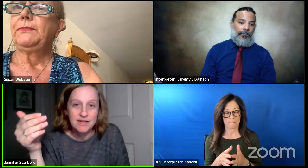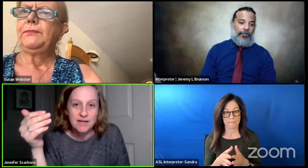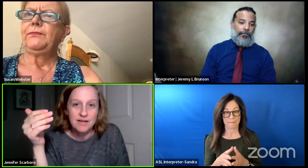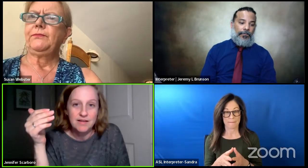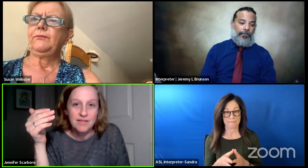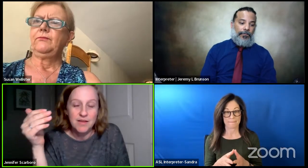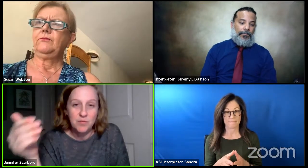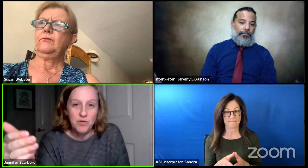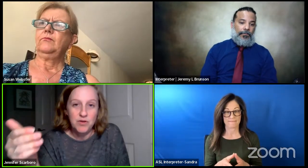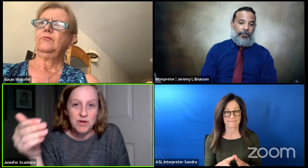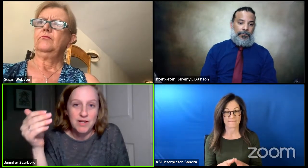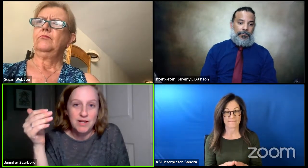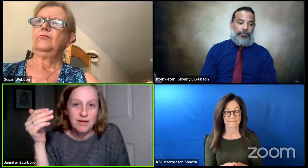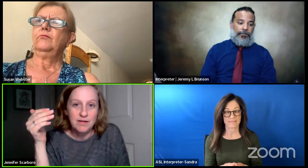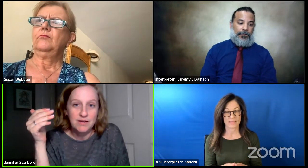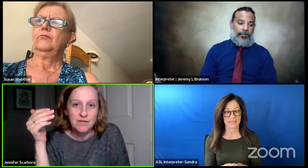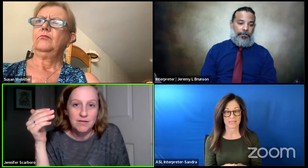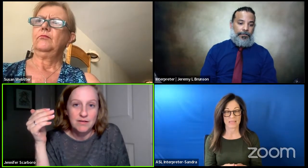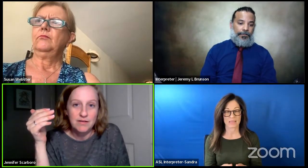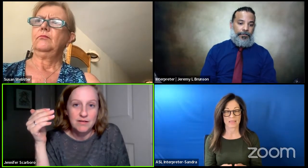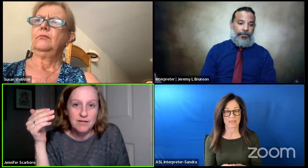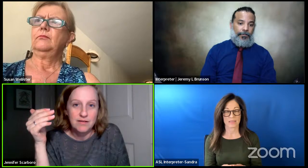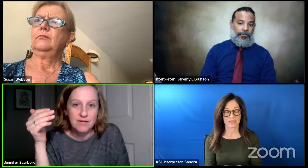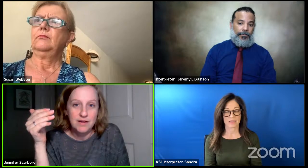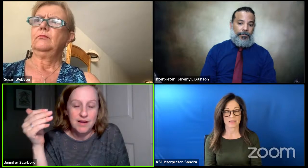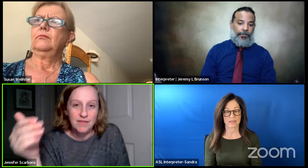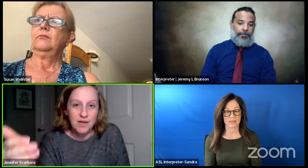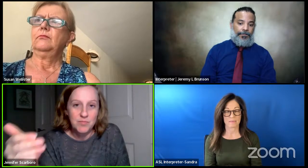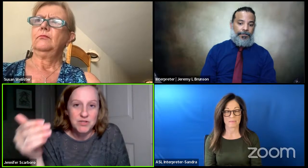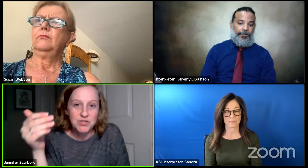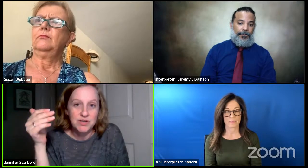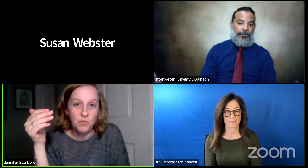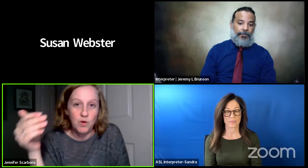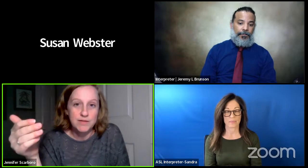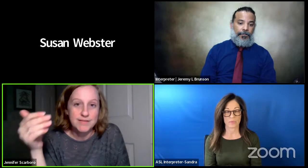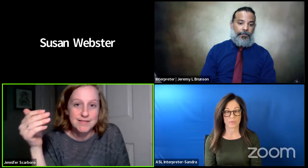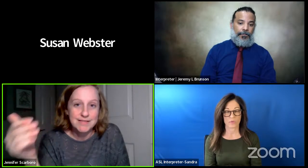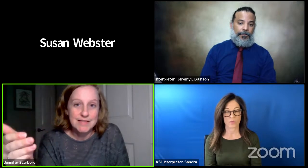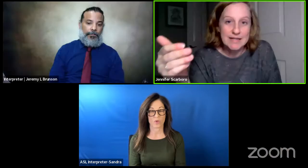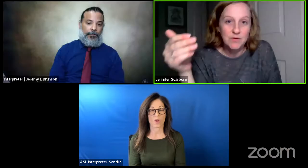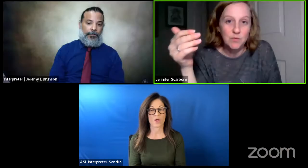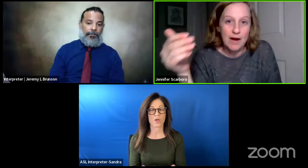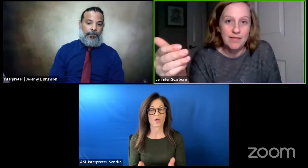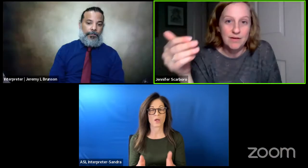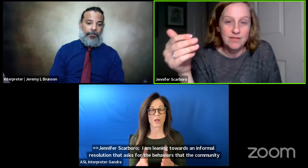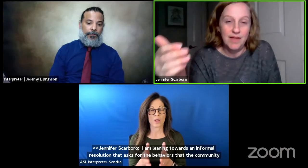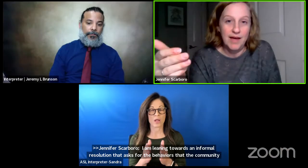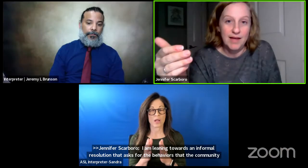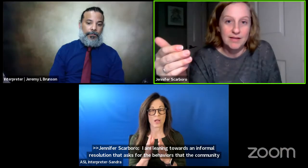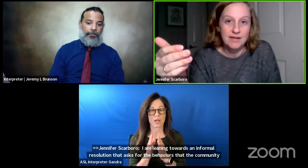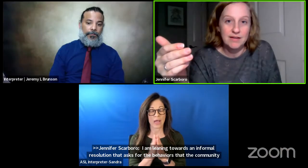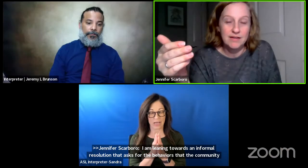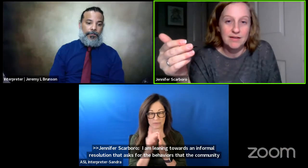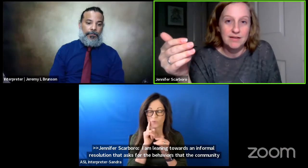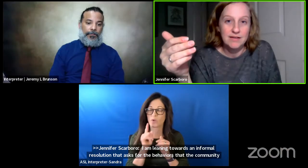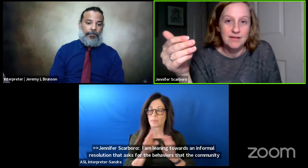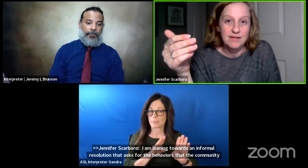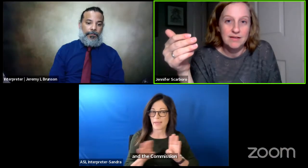that the community and the commission wants to see rather